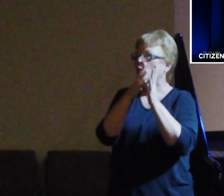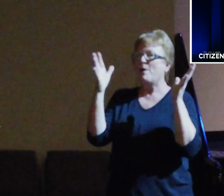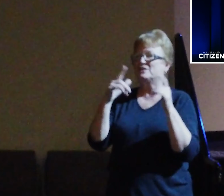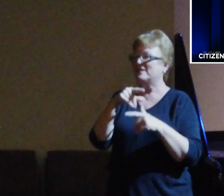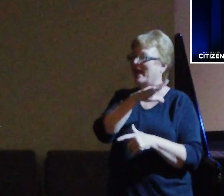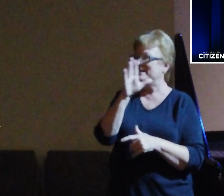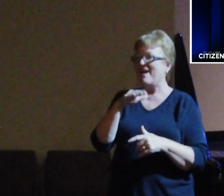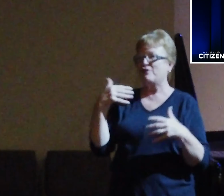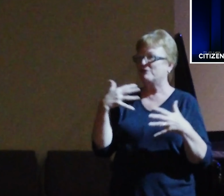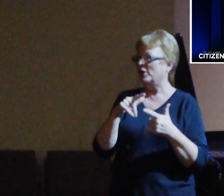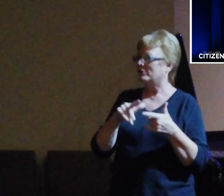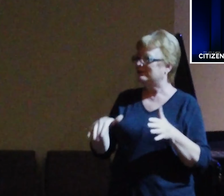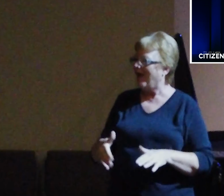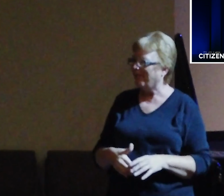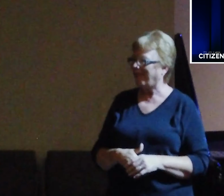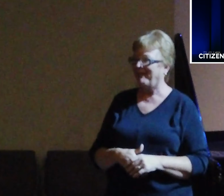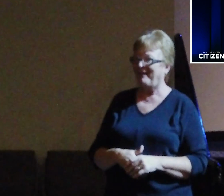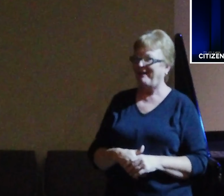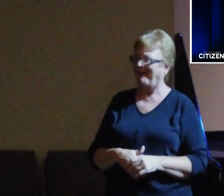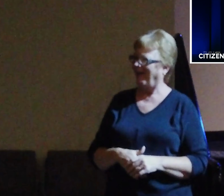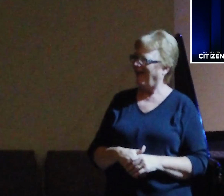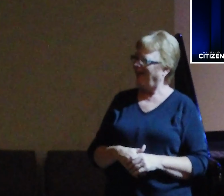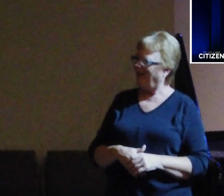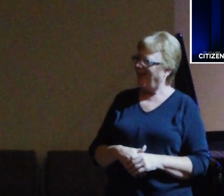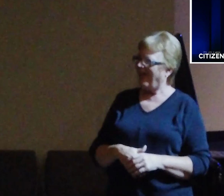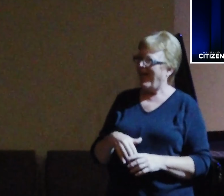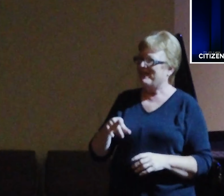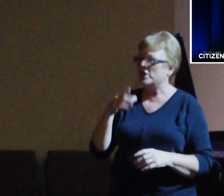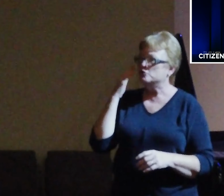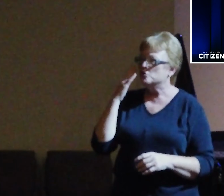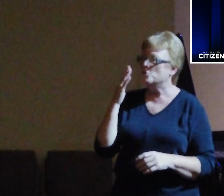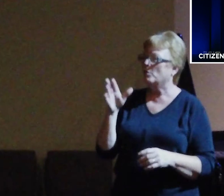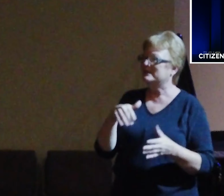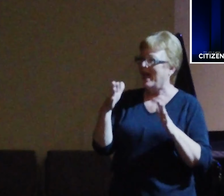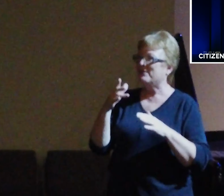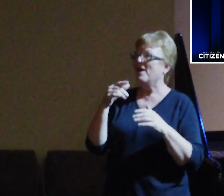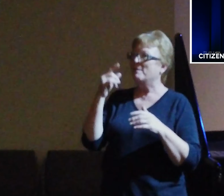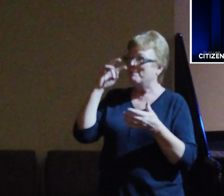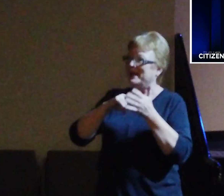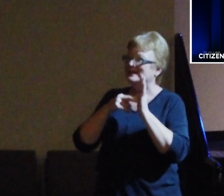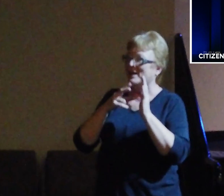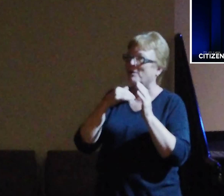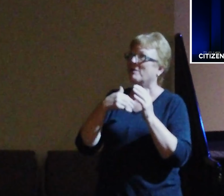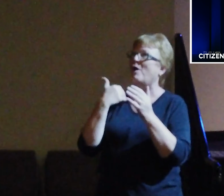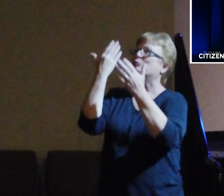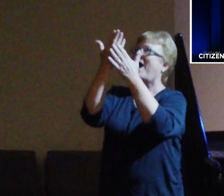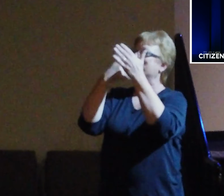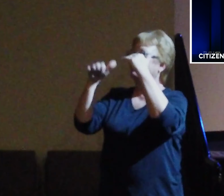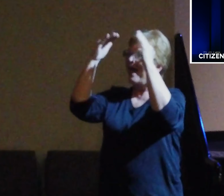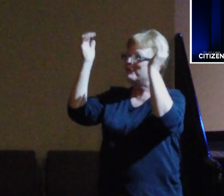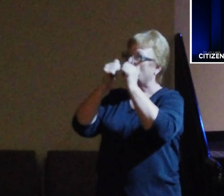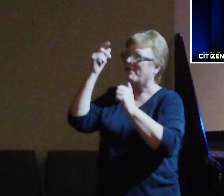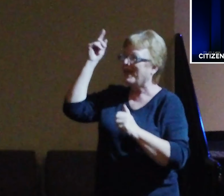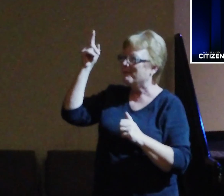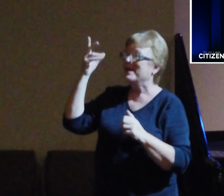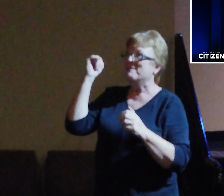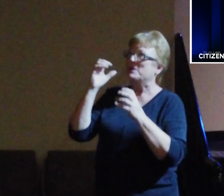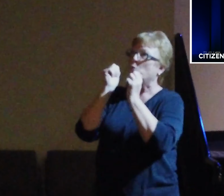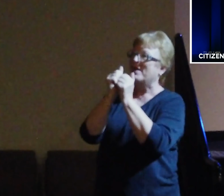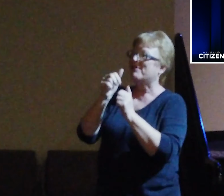They knew that death was the passageway to paradise, to being with Christ, to being with the one who had actually suffered